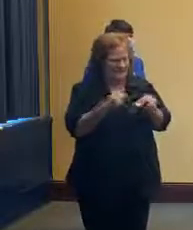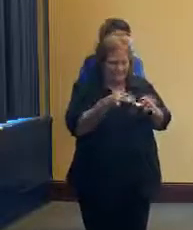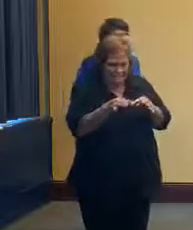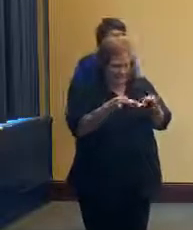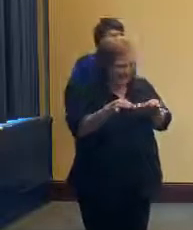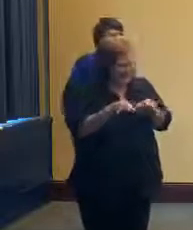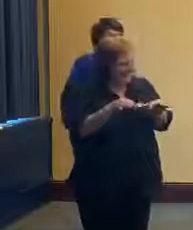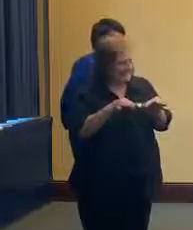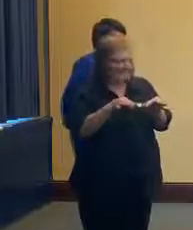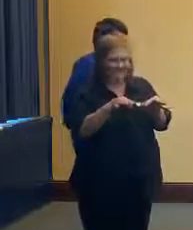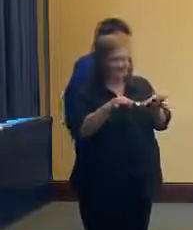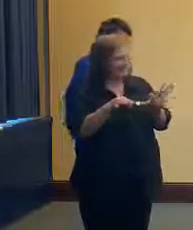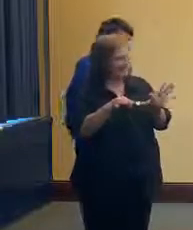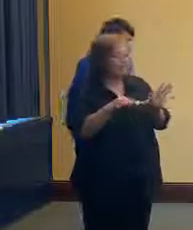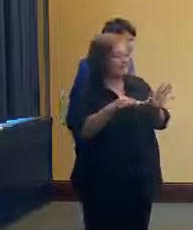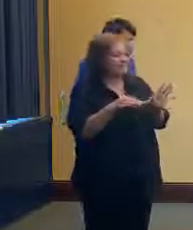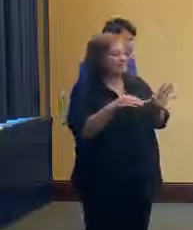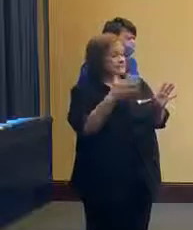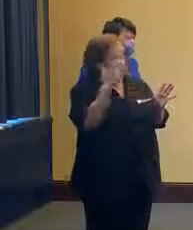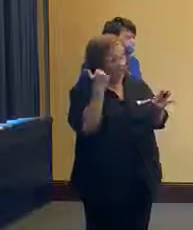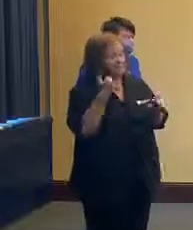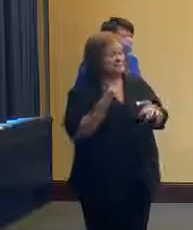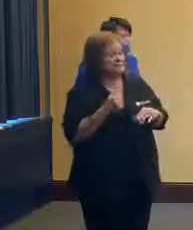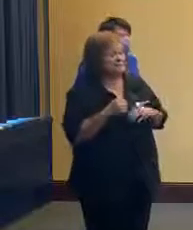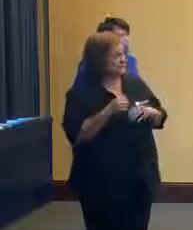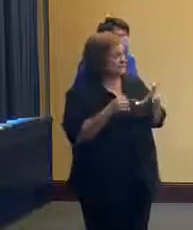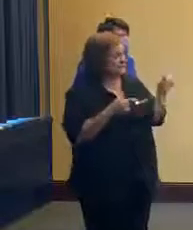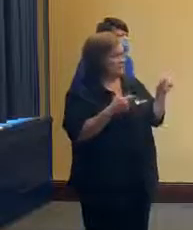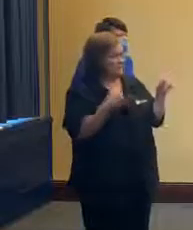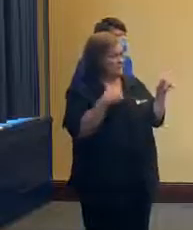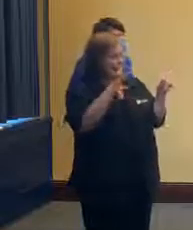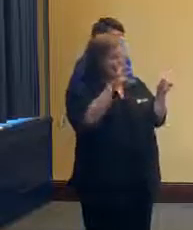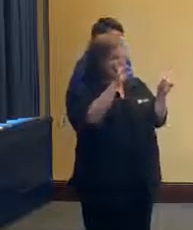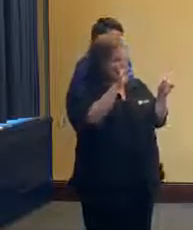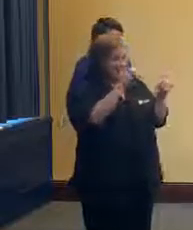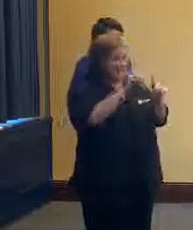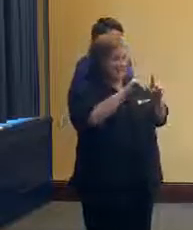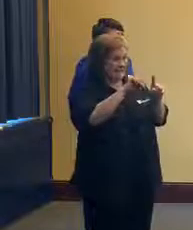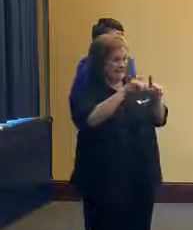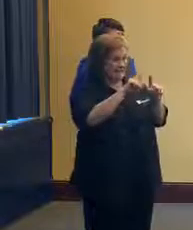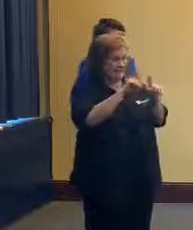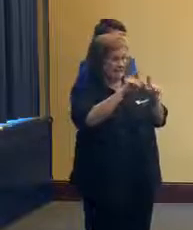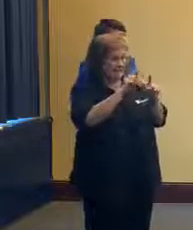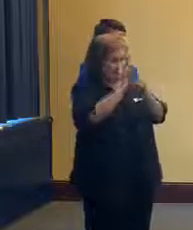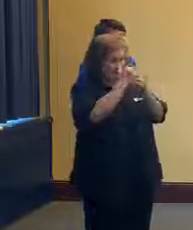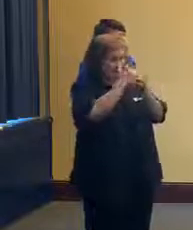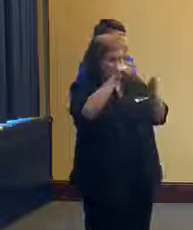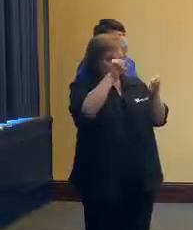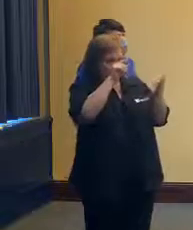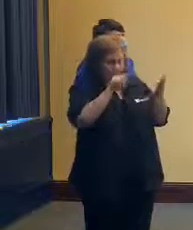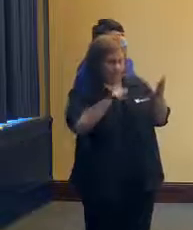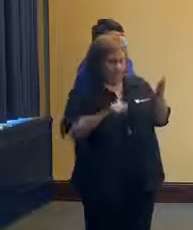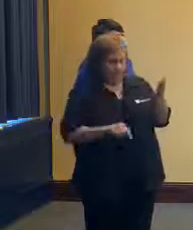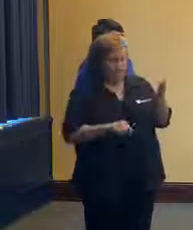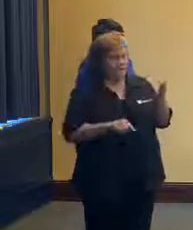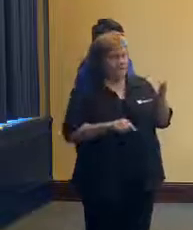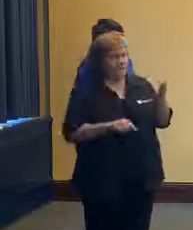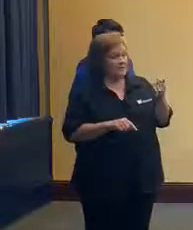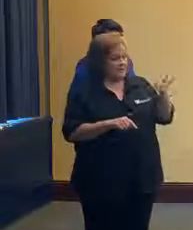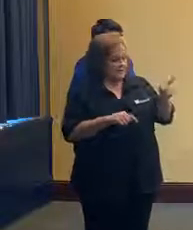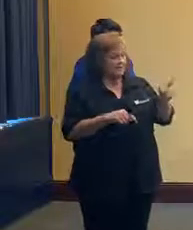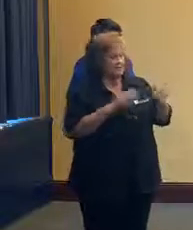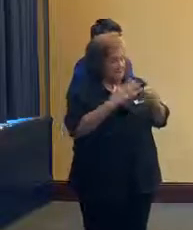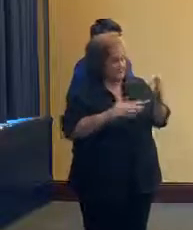not simple. It's not, yeah. Because remember, we have 9 revenue streams that are affected. So in some cases, your answer